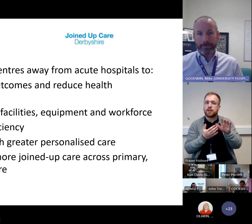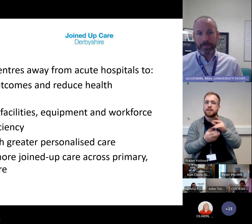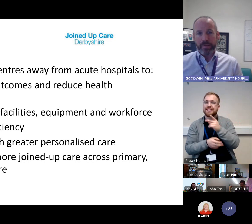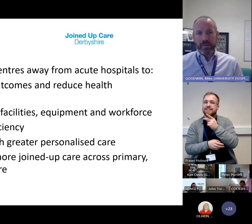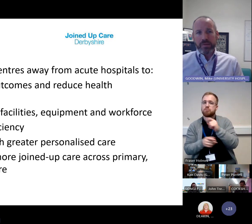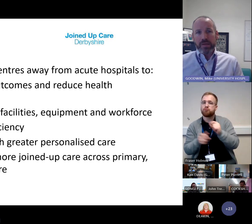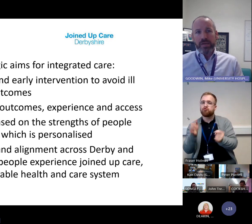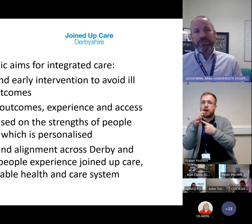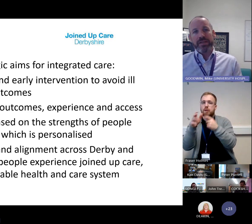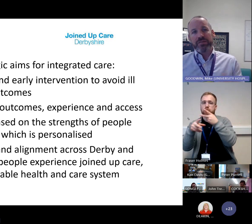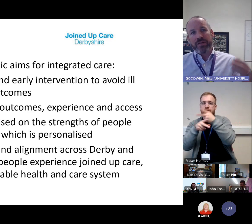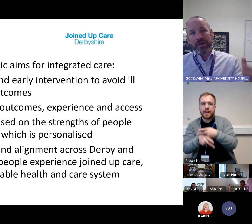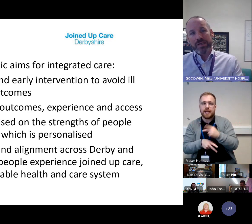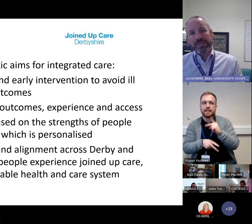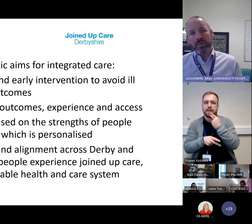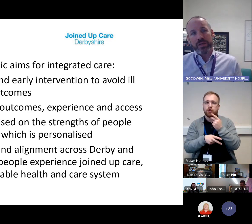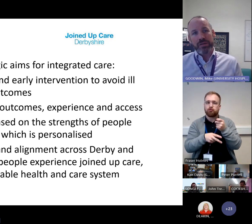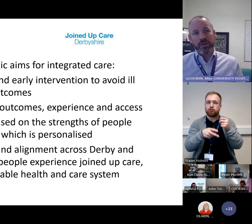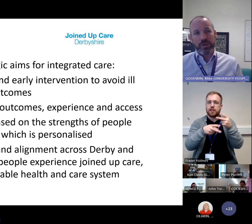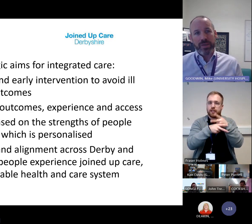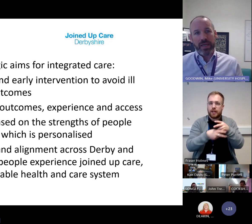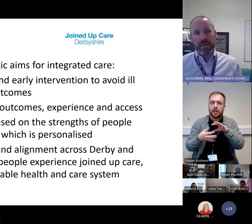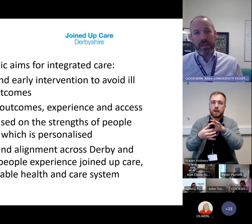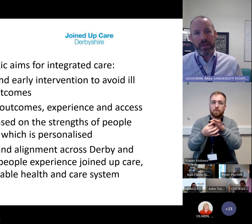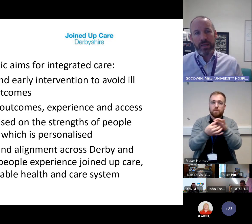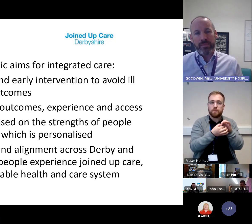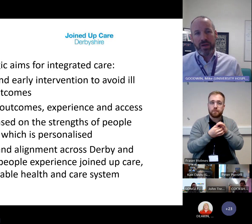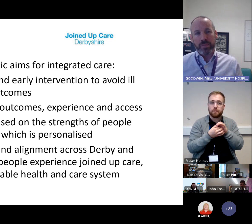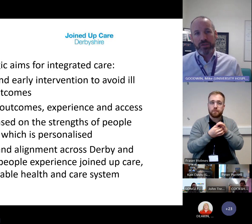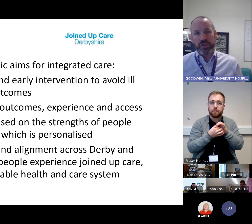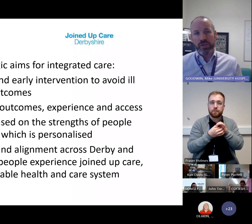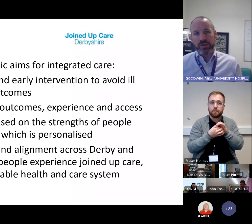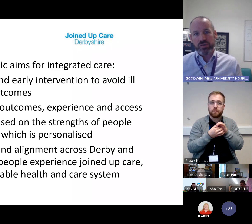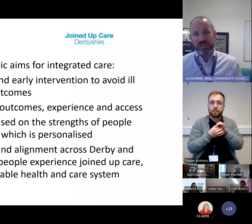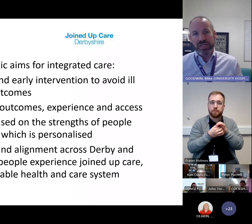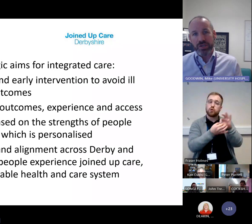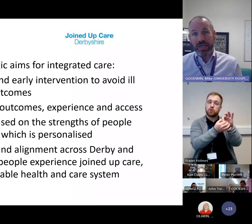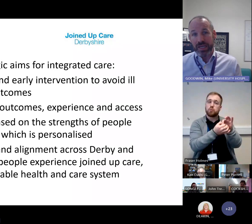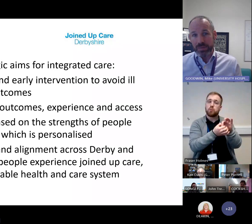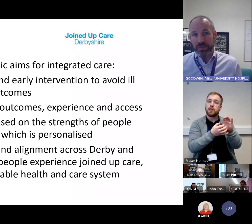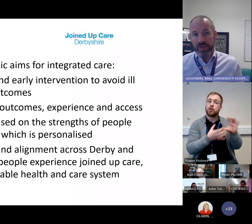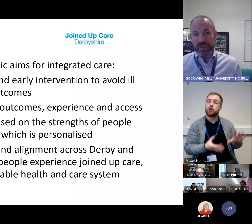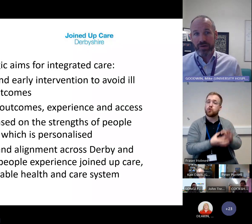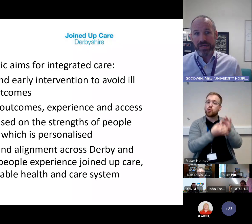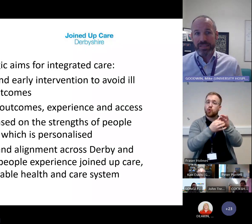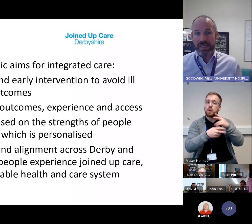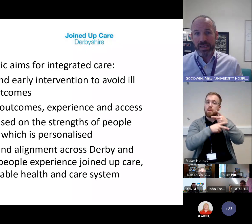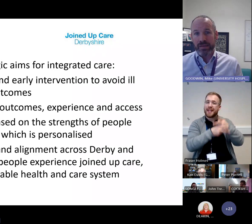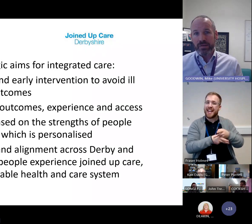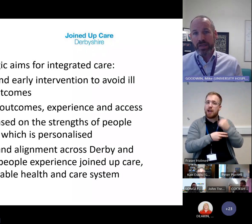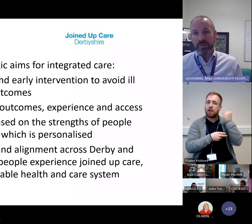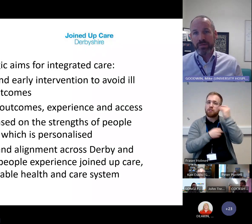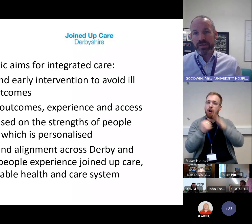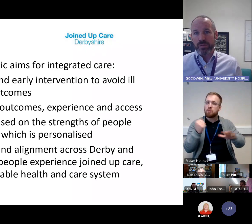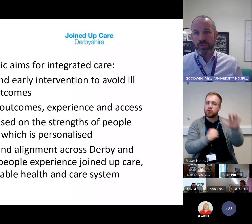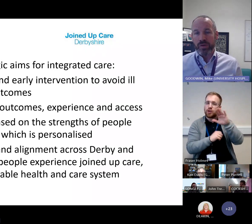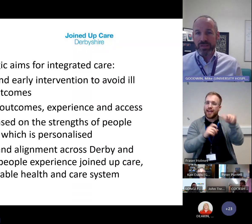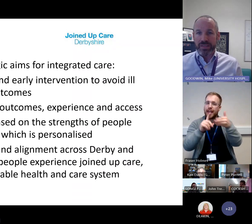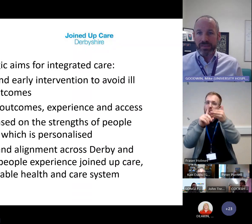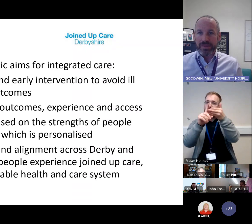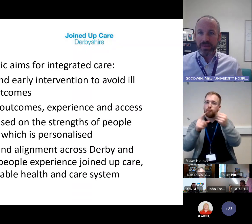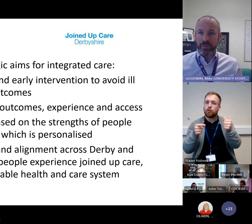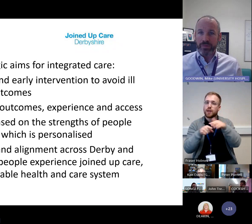care. And that fits very nicely with the Joined Up Care Derbyshire strategic aims for integrated care. It mirrors